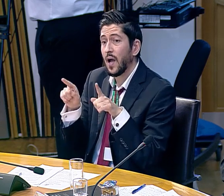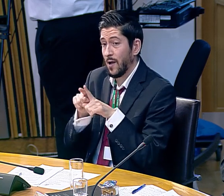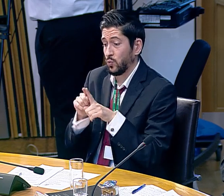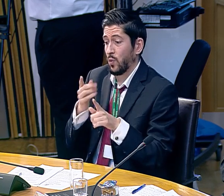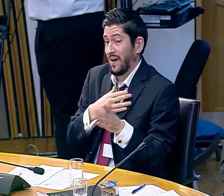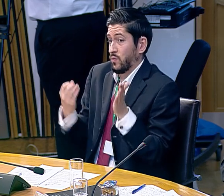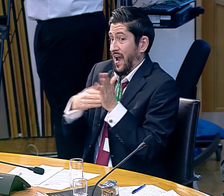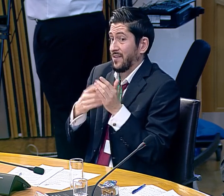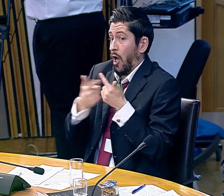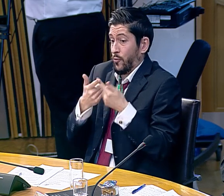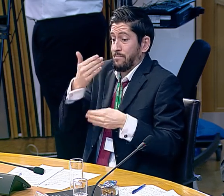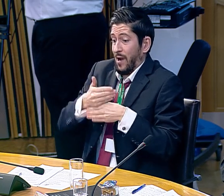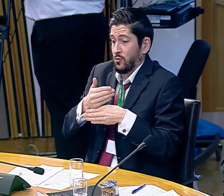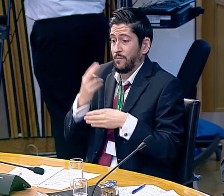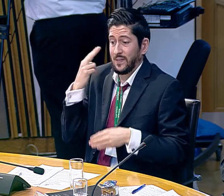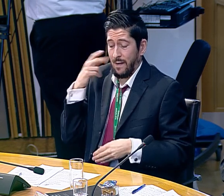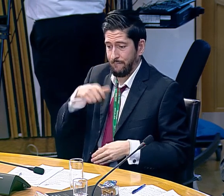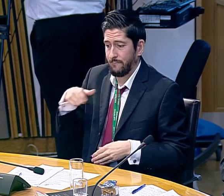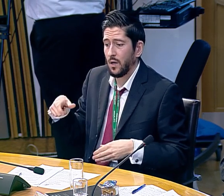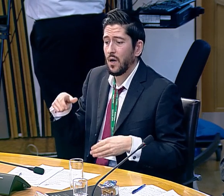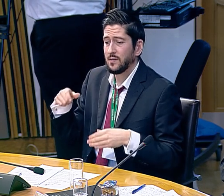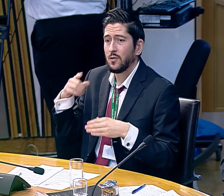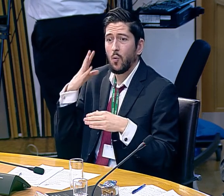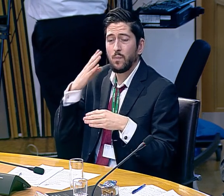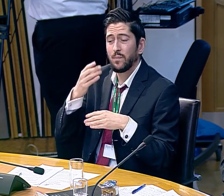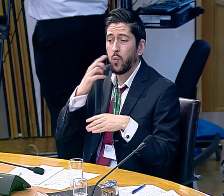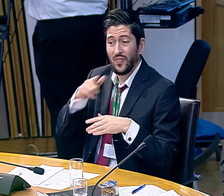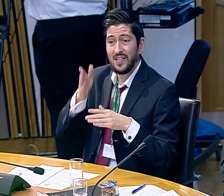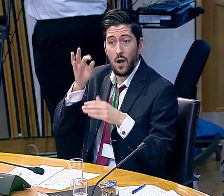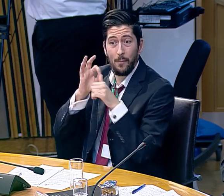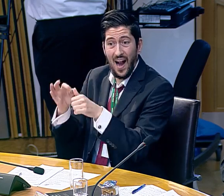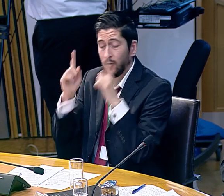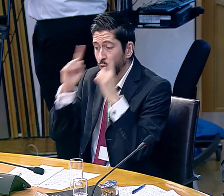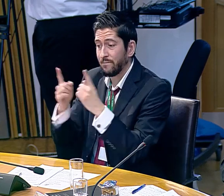them and get them interested in higher education, that would be really valuable.